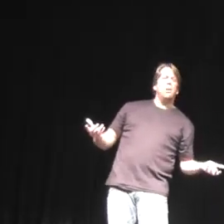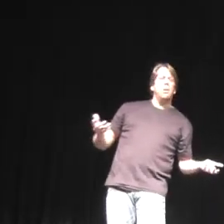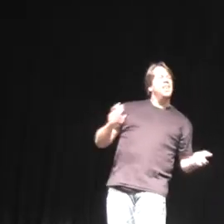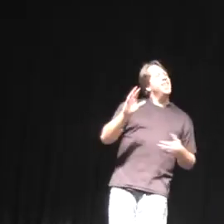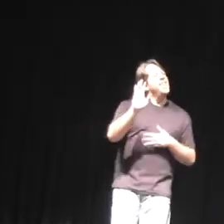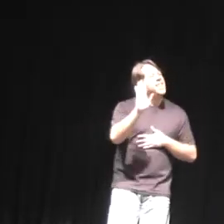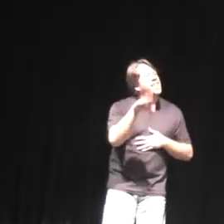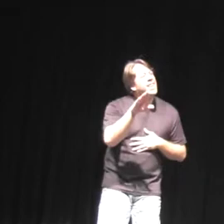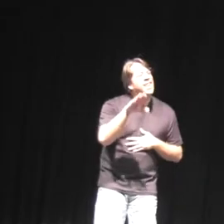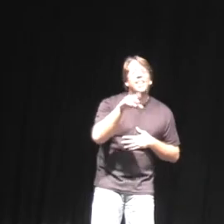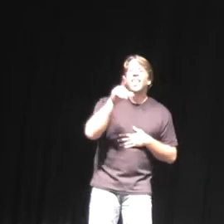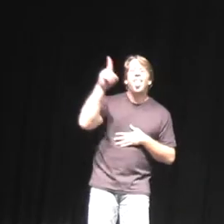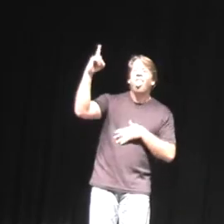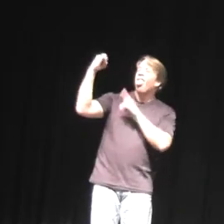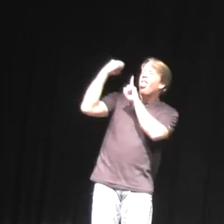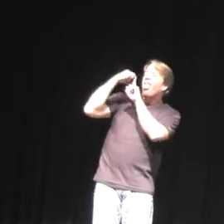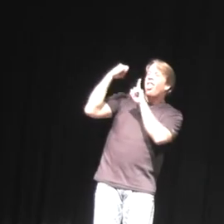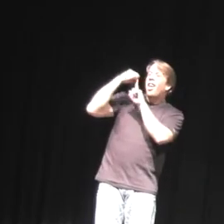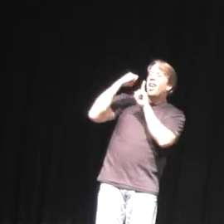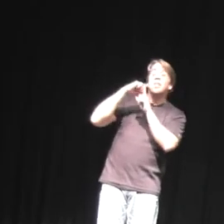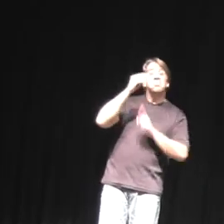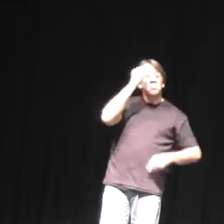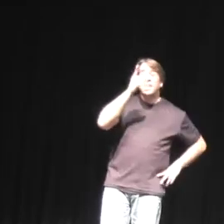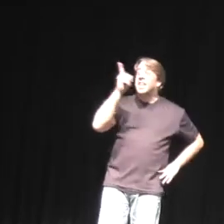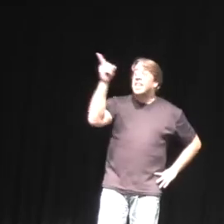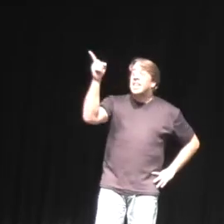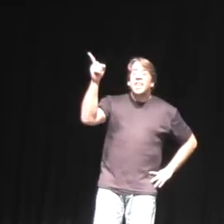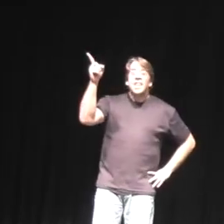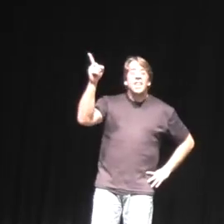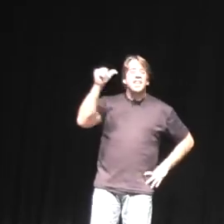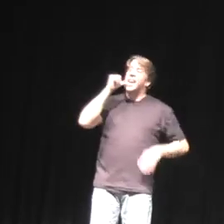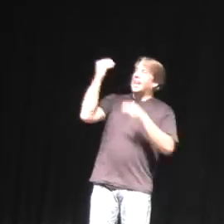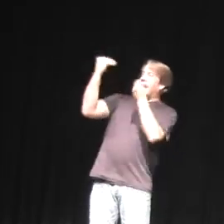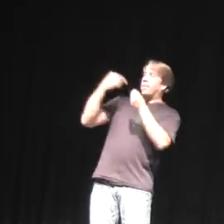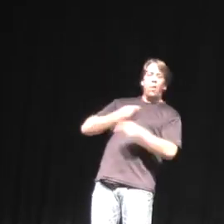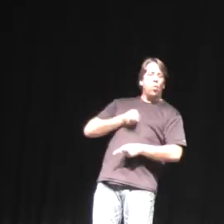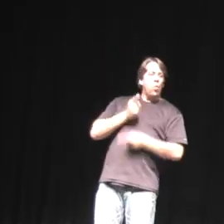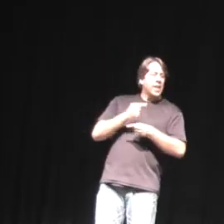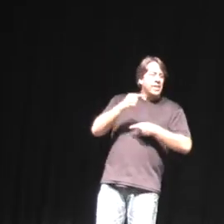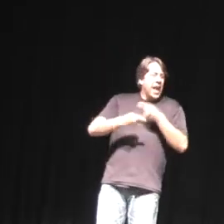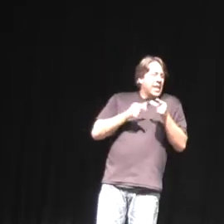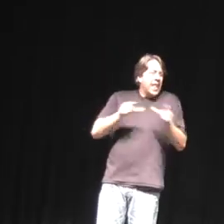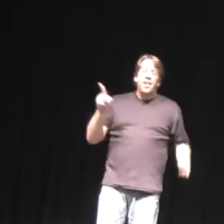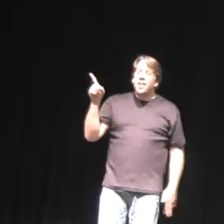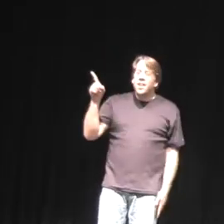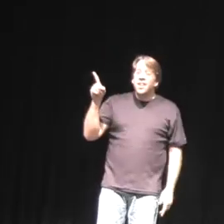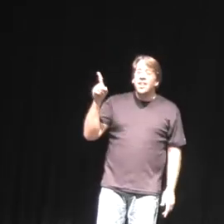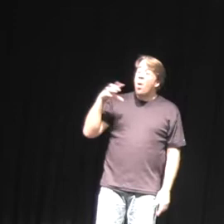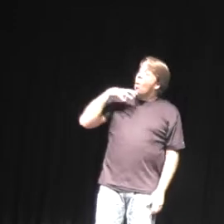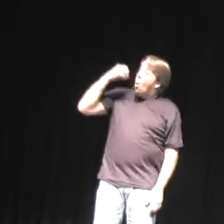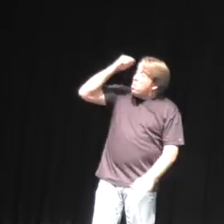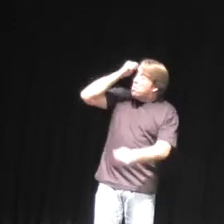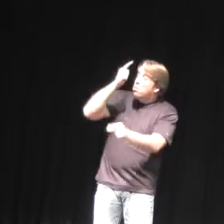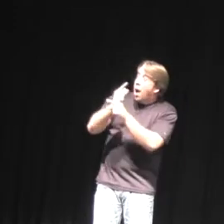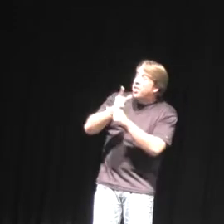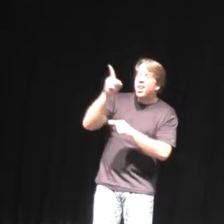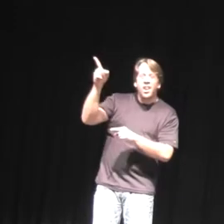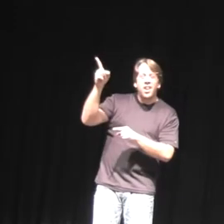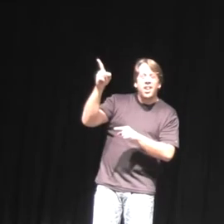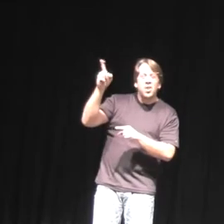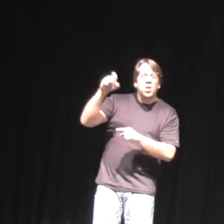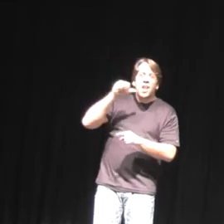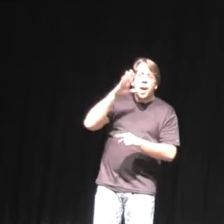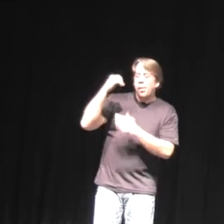He also, wasn't responsible, God knows why, for teaching me sign language, okay? Which an older brother should never be